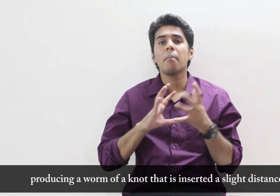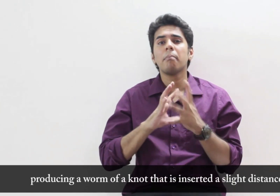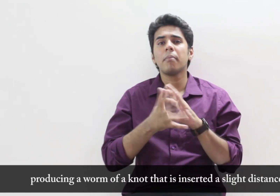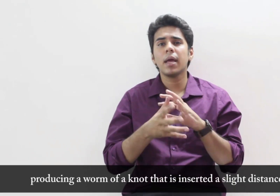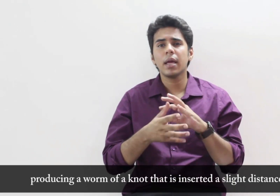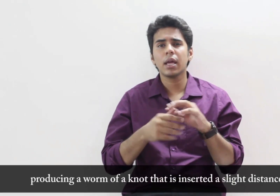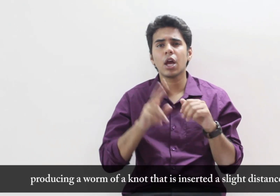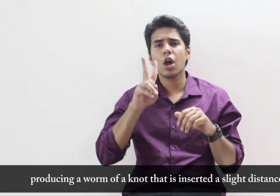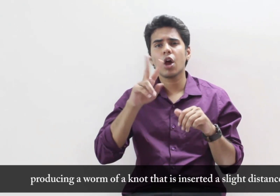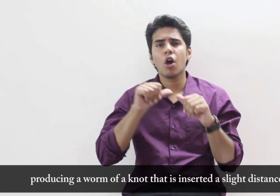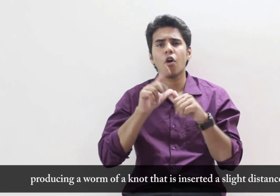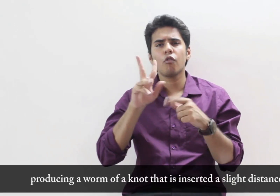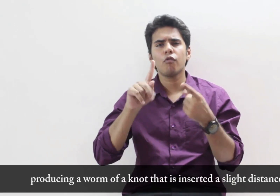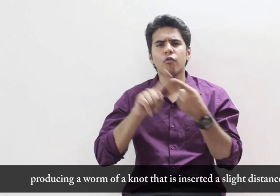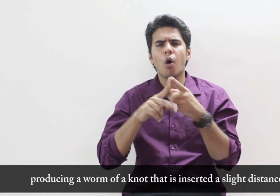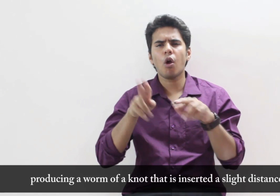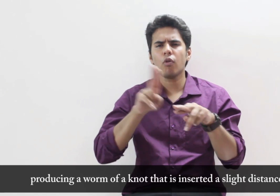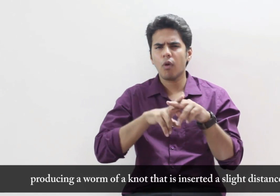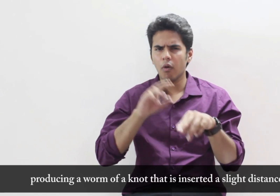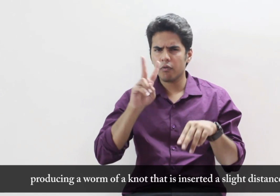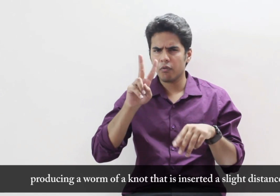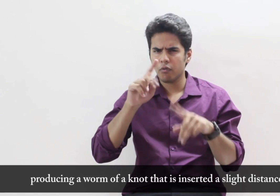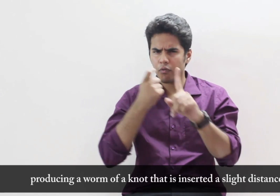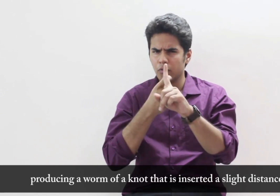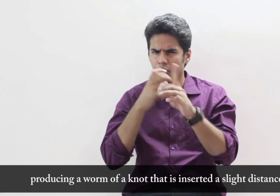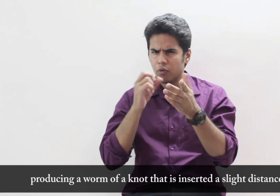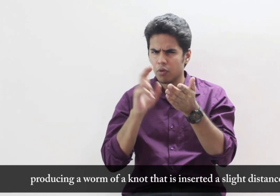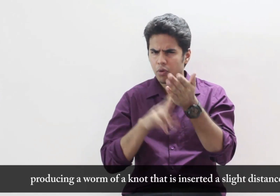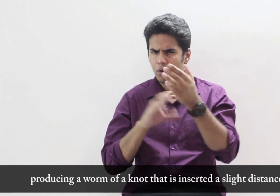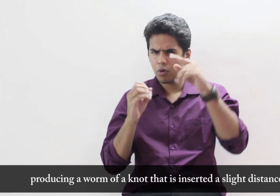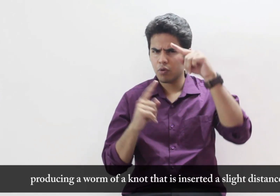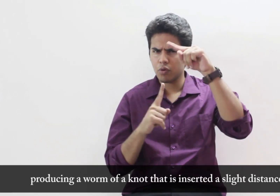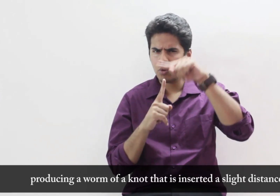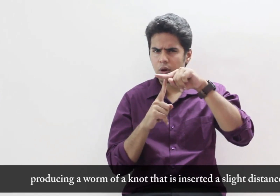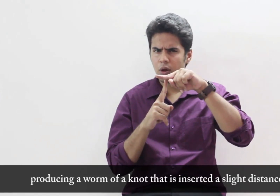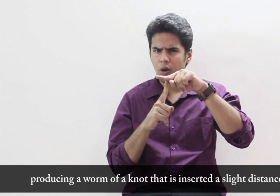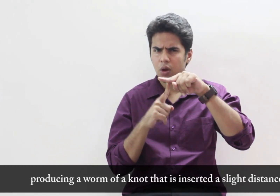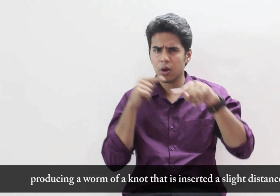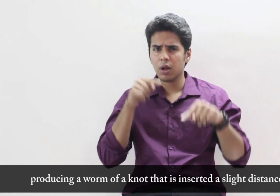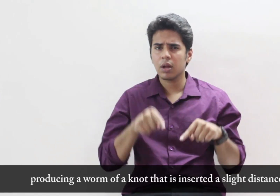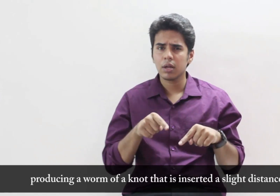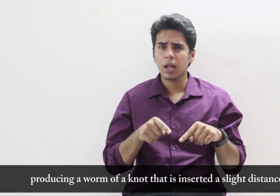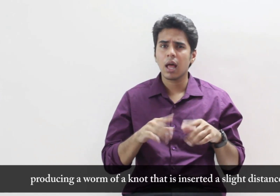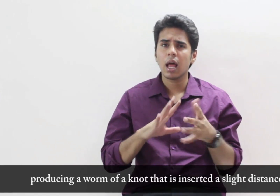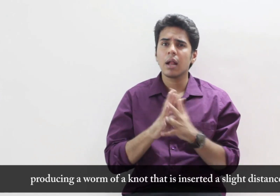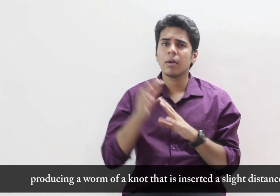producing a worm of a knot that is inserted a slight distance from